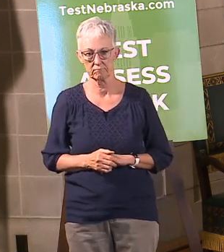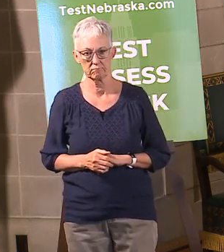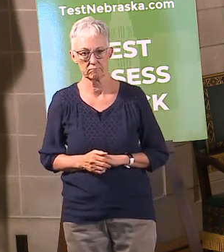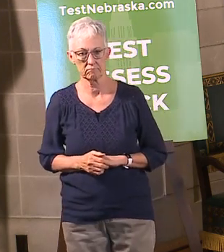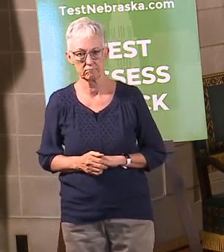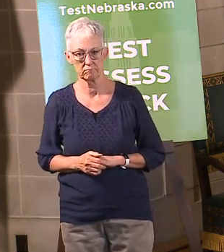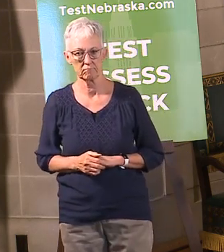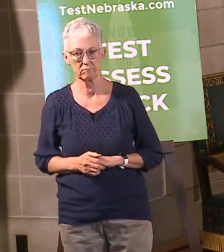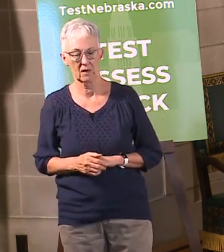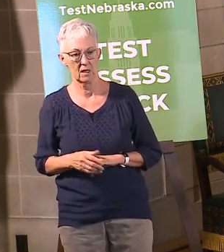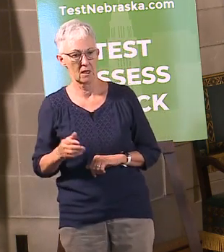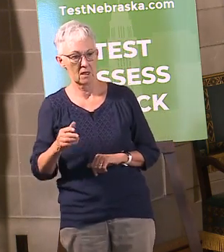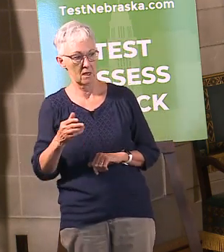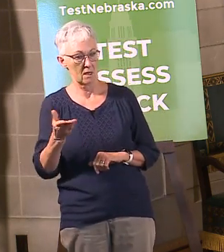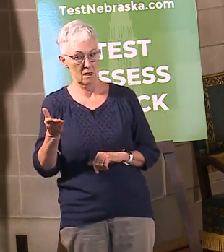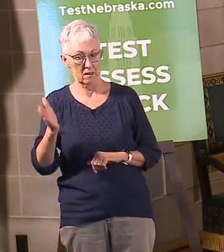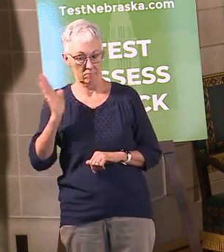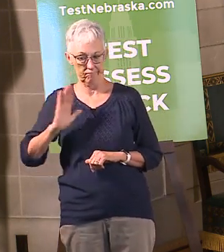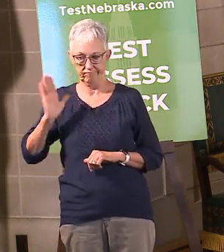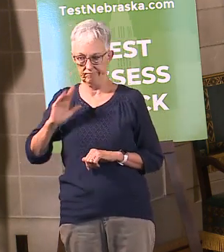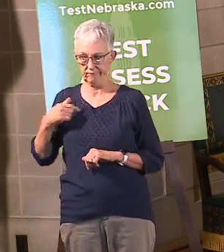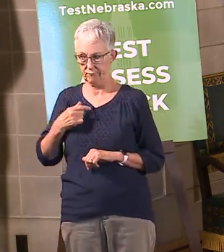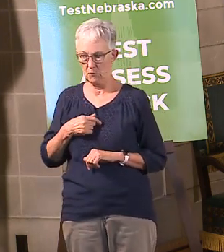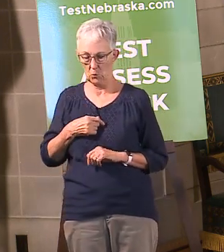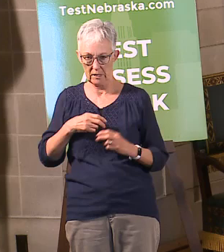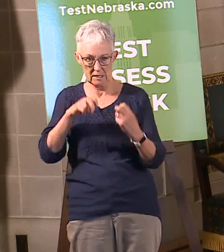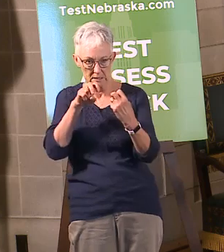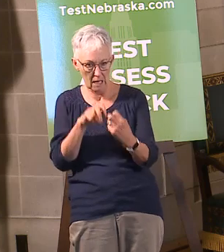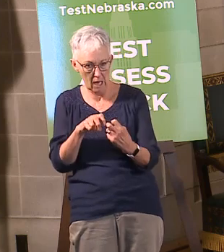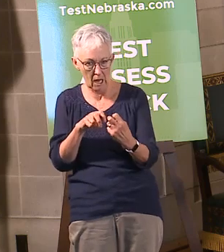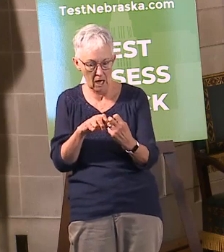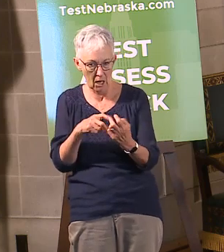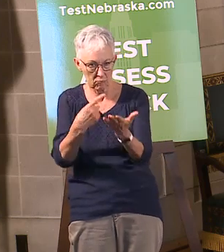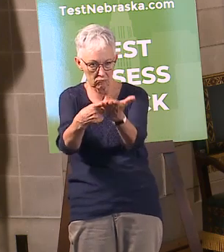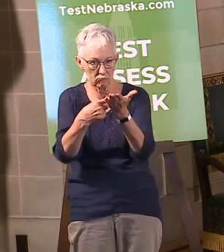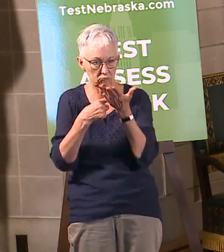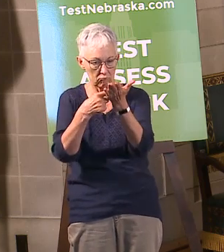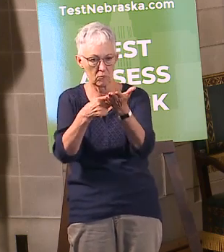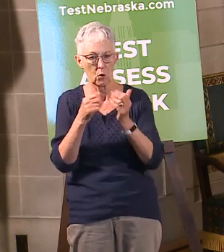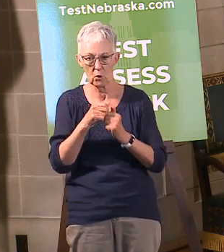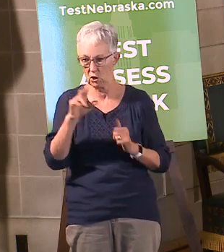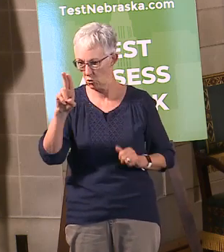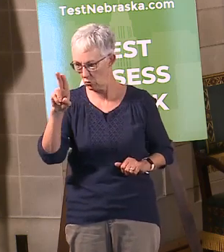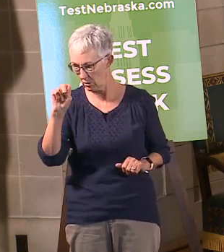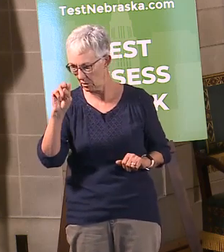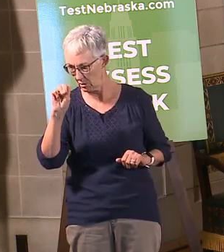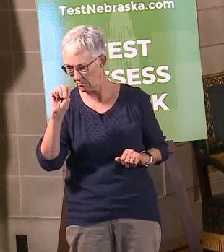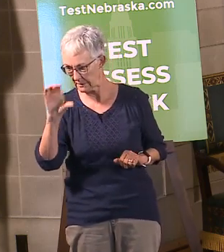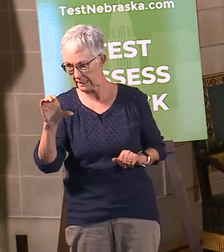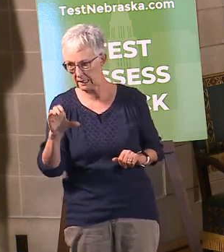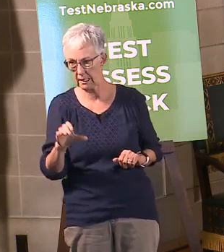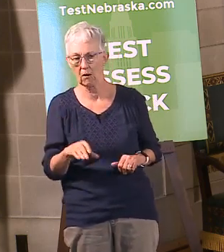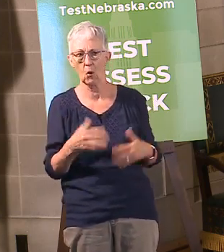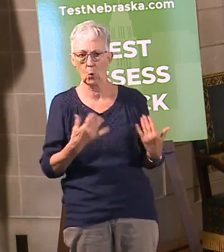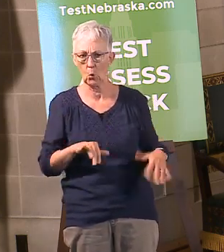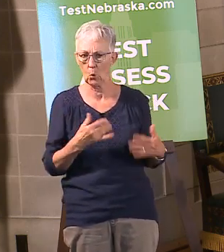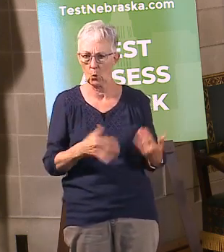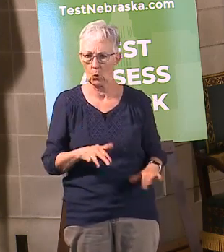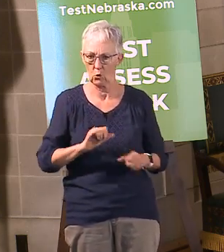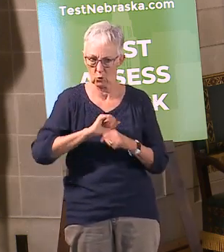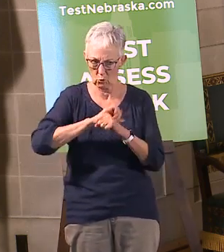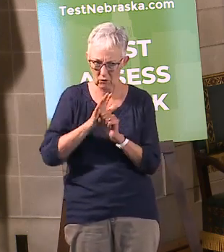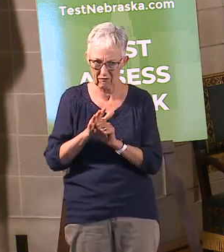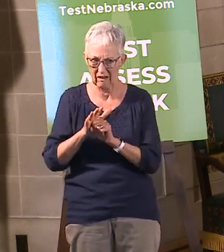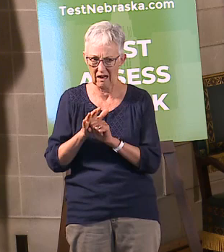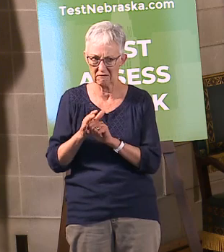again, when we sat down with UNMC over 2 months ago to start talking about how you plan for this, what restrictions you put in place, and how you loosen